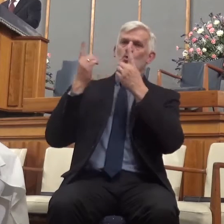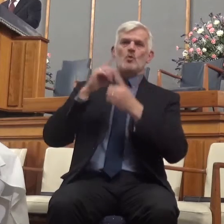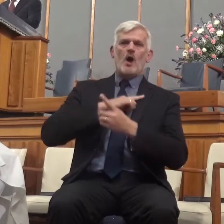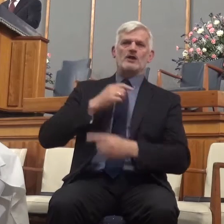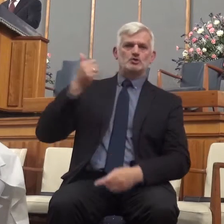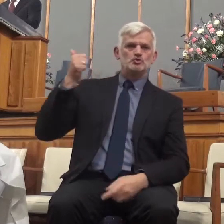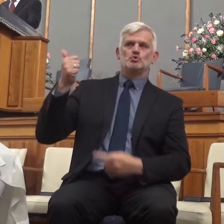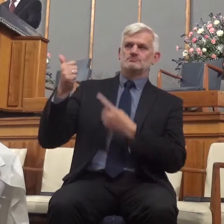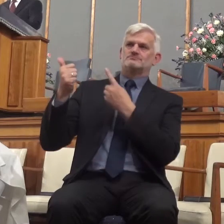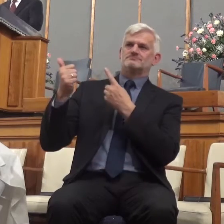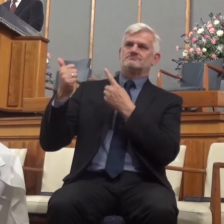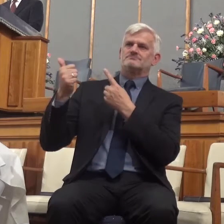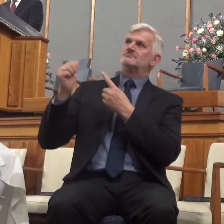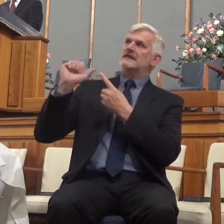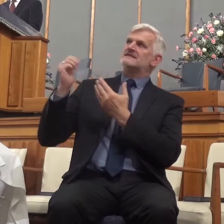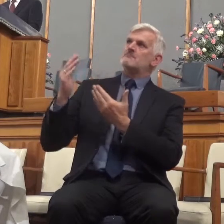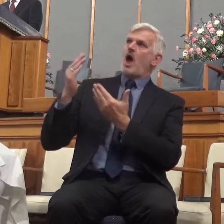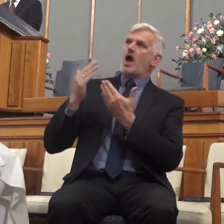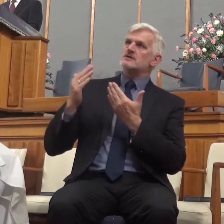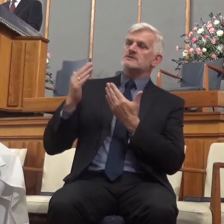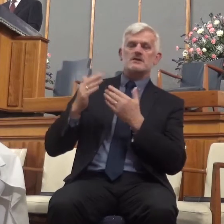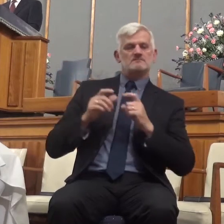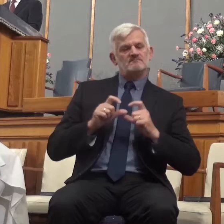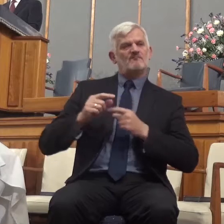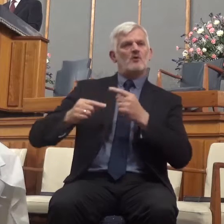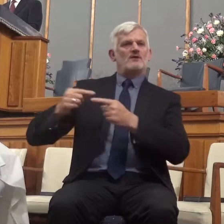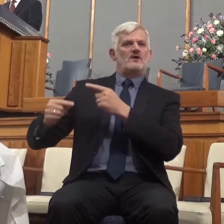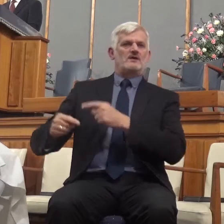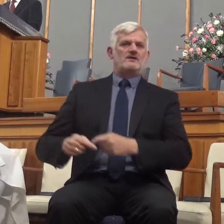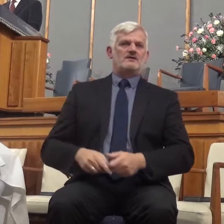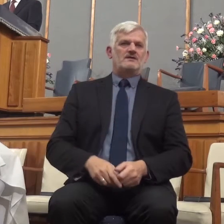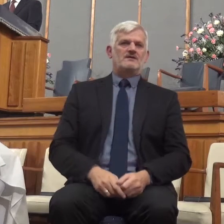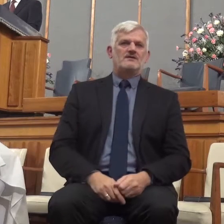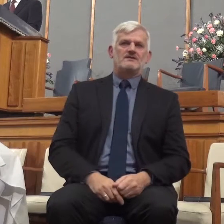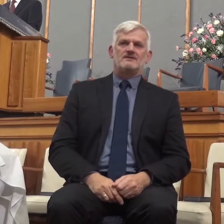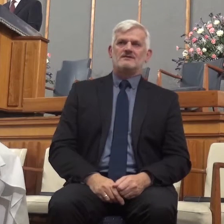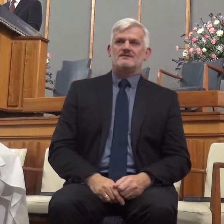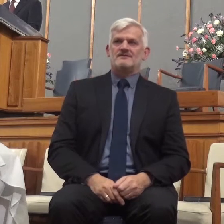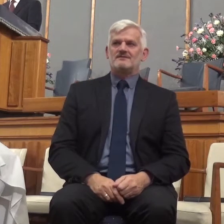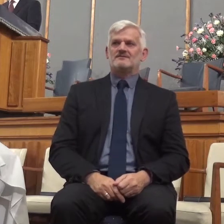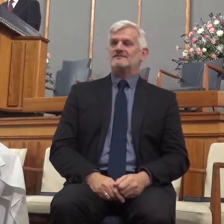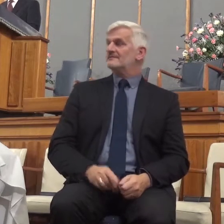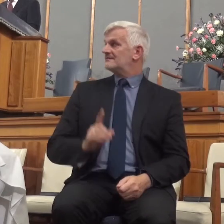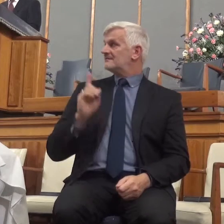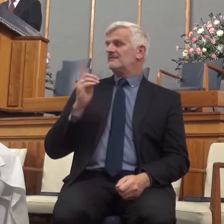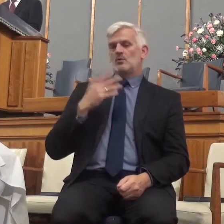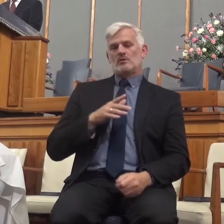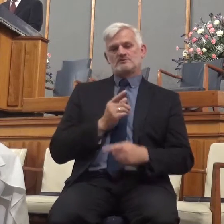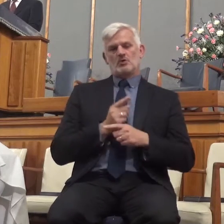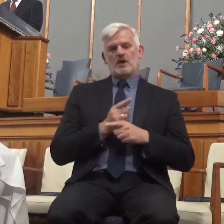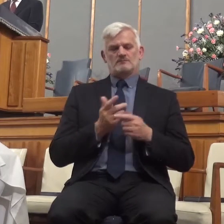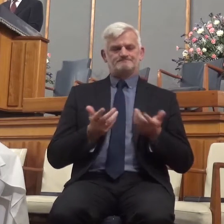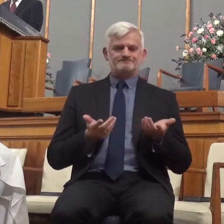for his mercy endureth forever. the subject is things